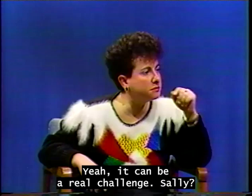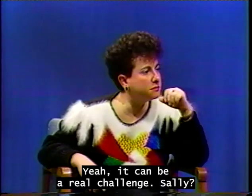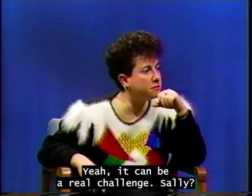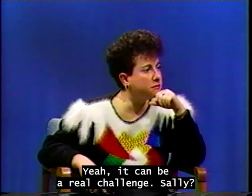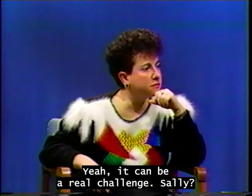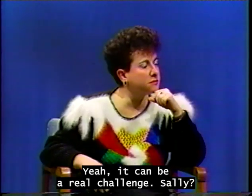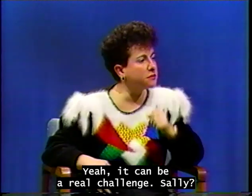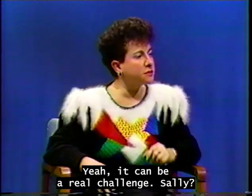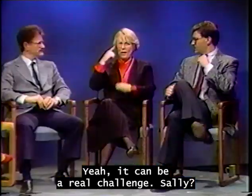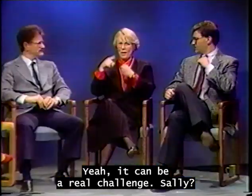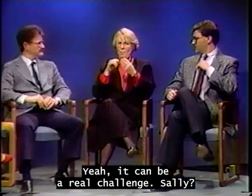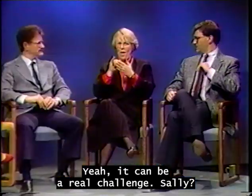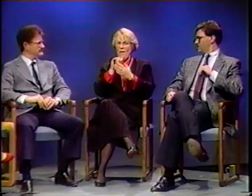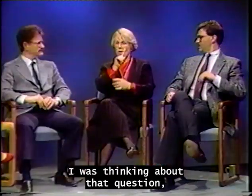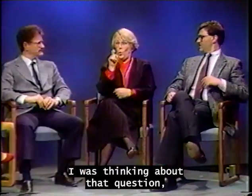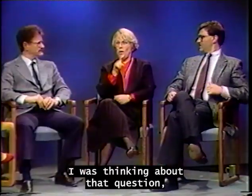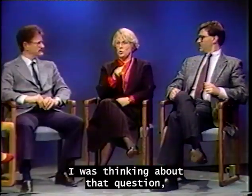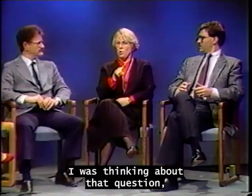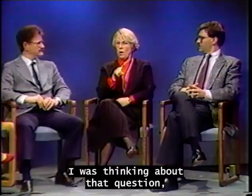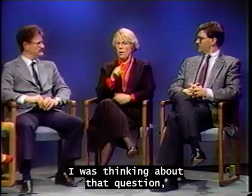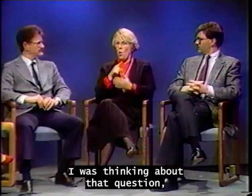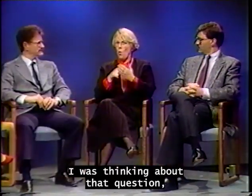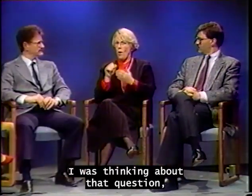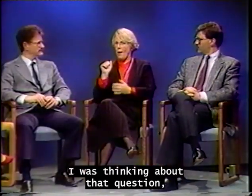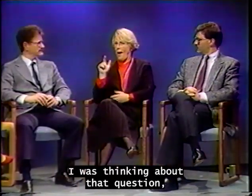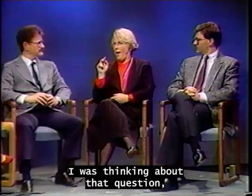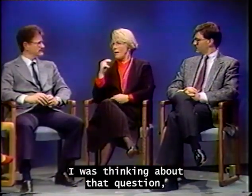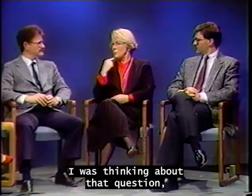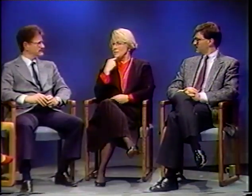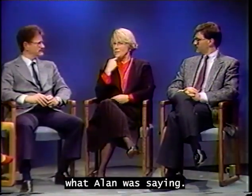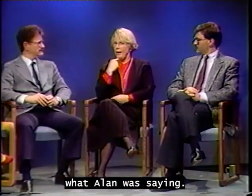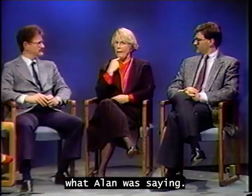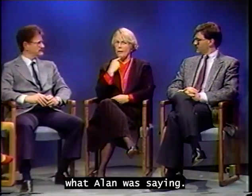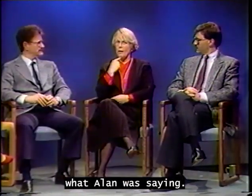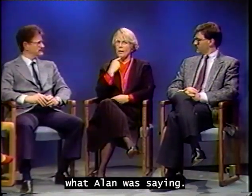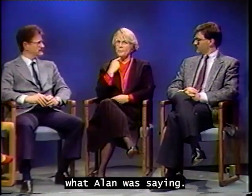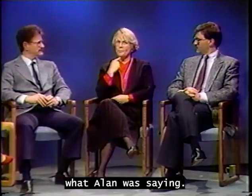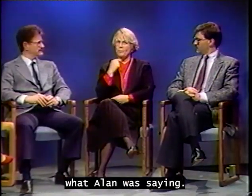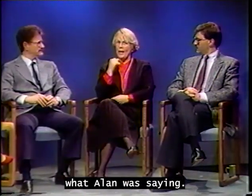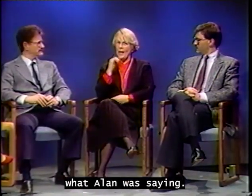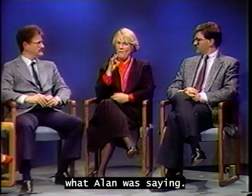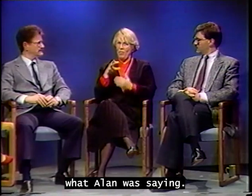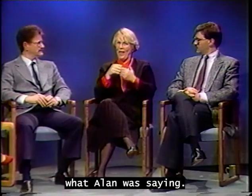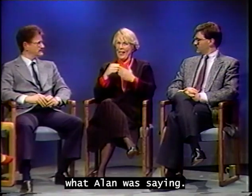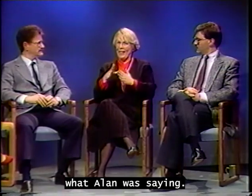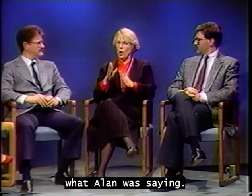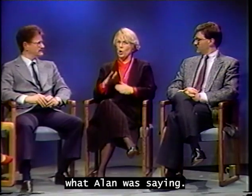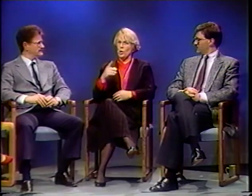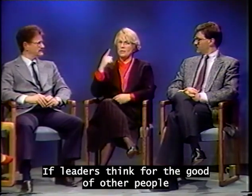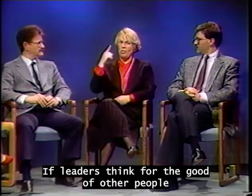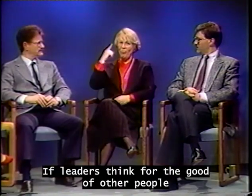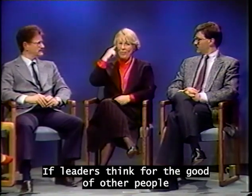Sally? I was thinking about that question, what Alan was saying. If